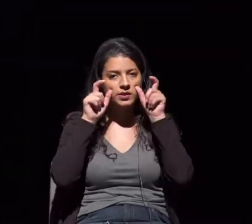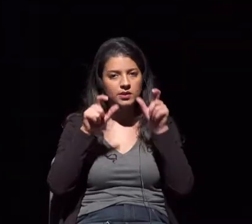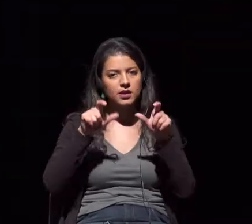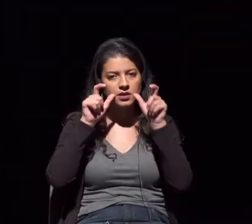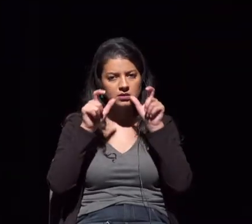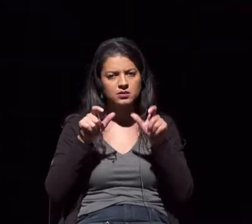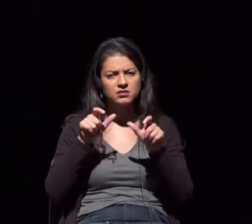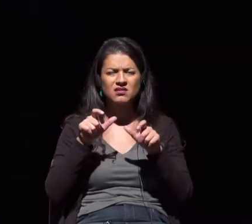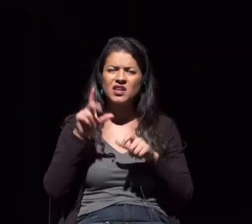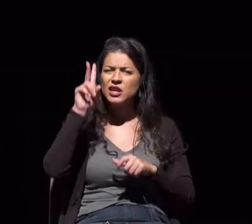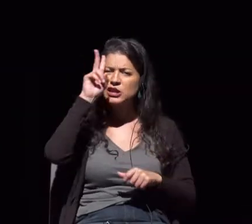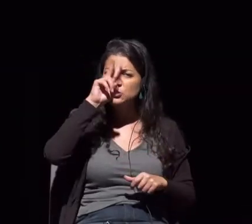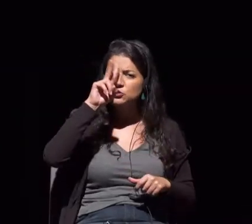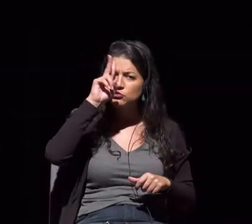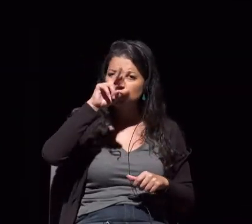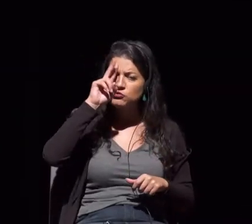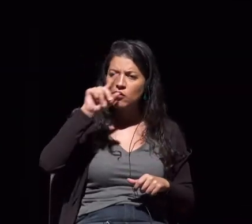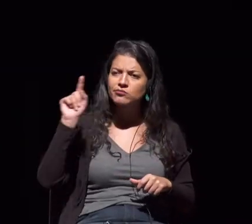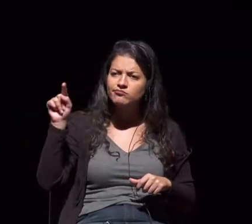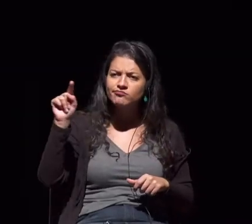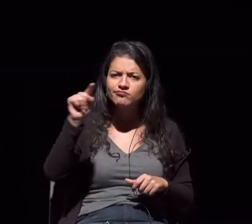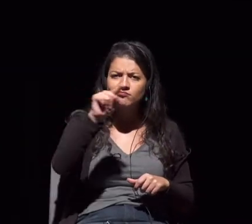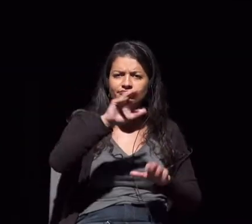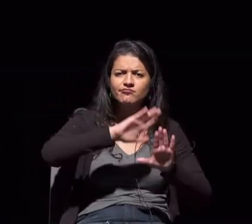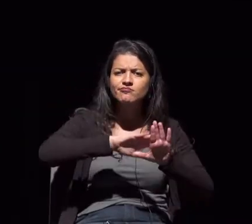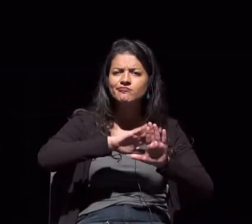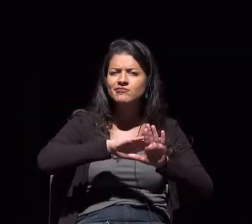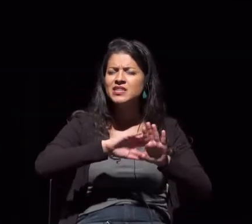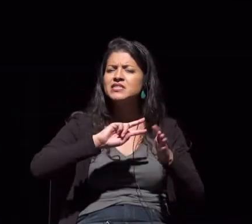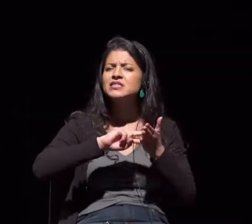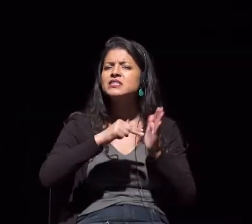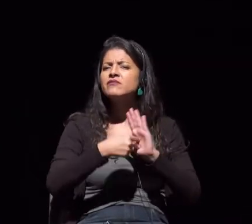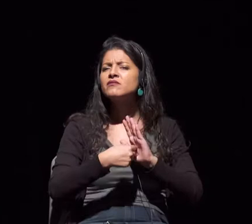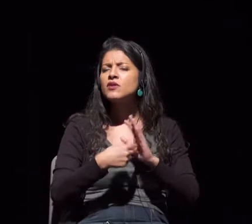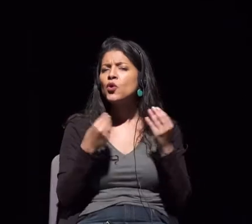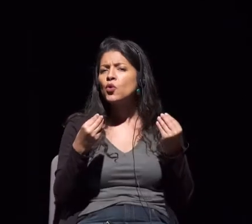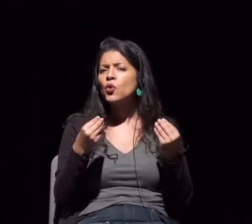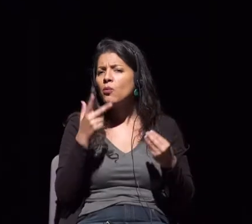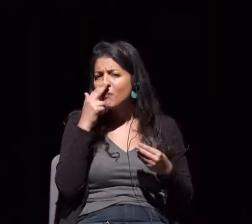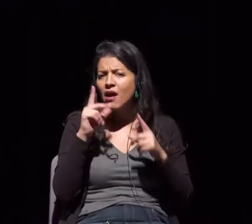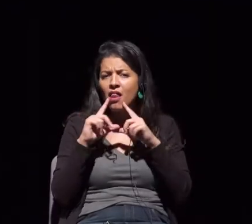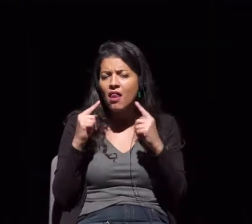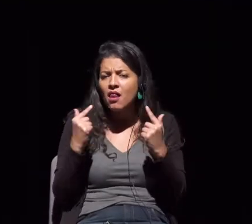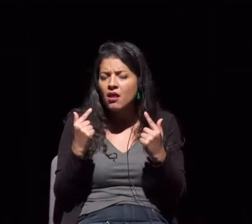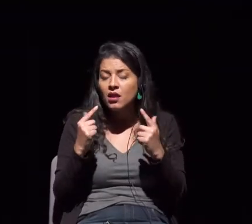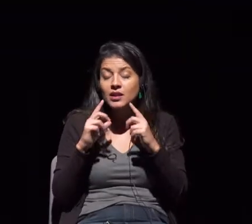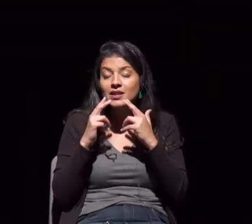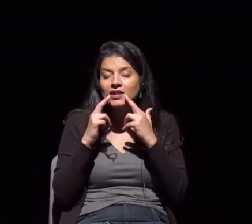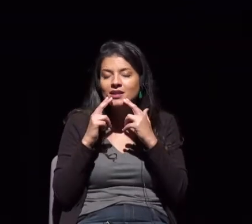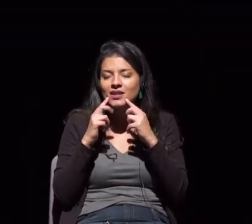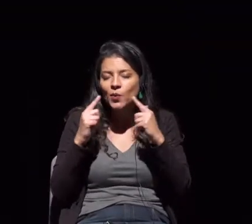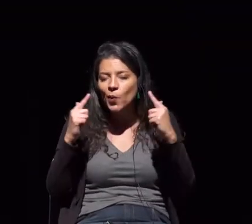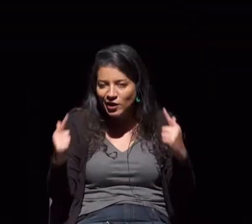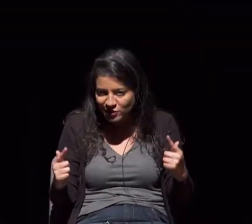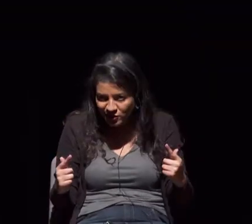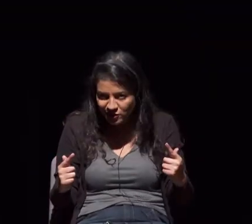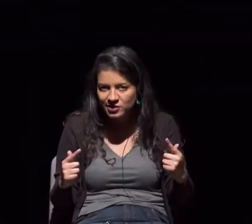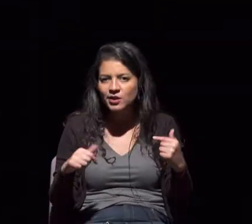the language, how we begin to shift and change the way institutions think about these histories and try to represent